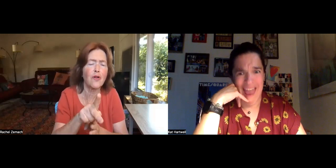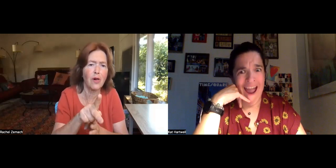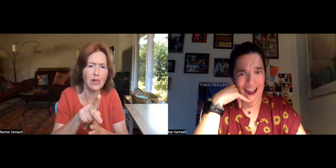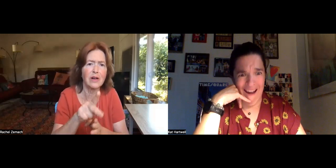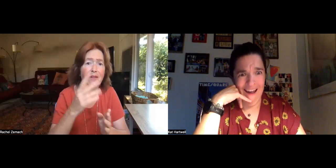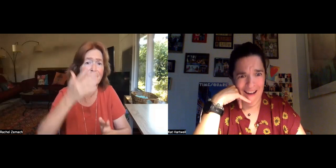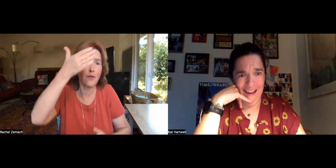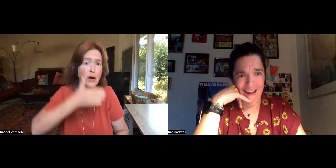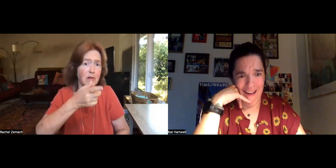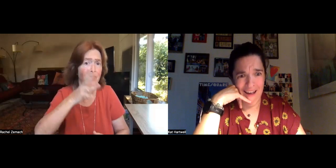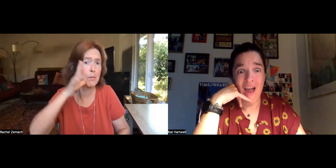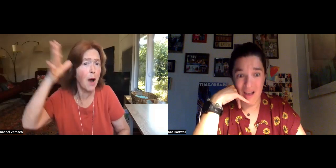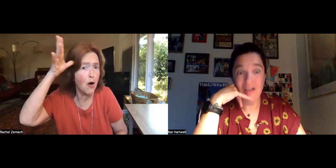Yeah.